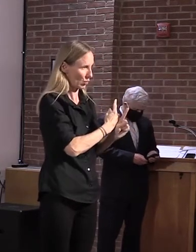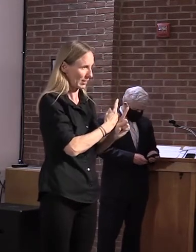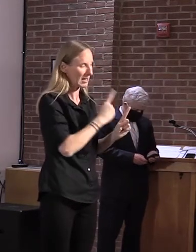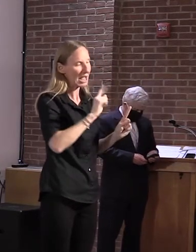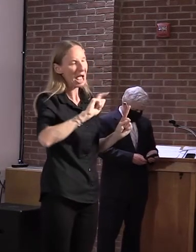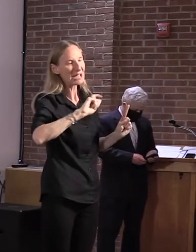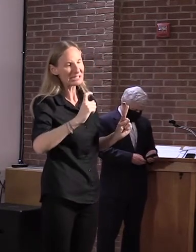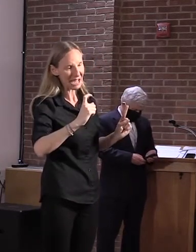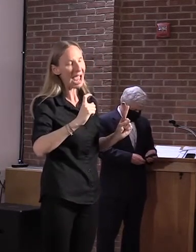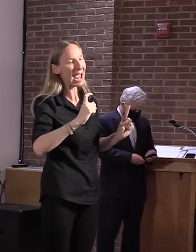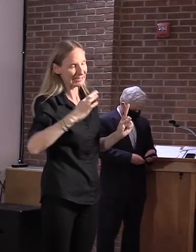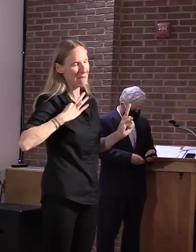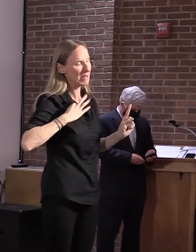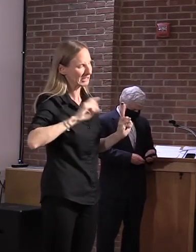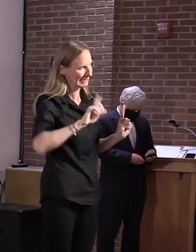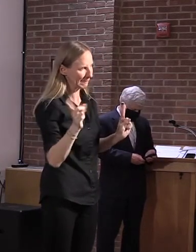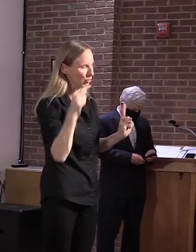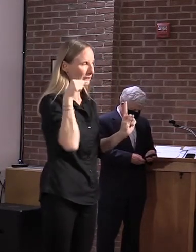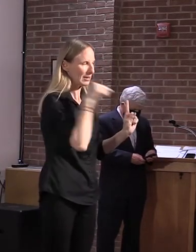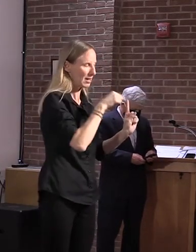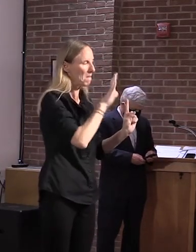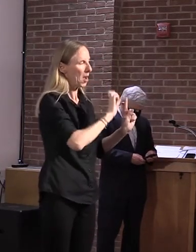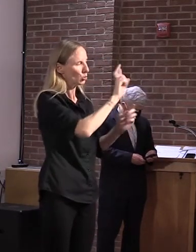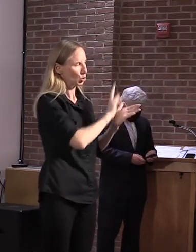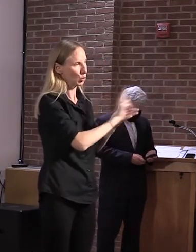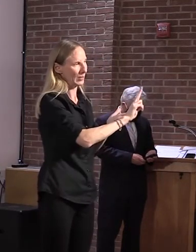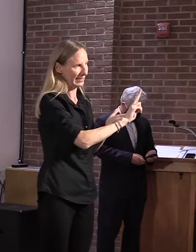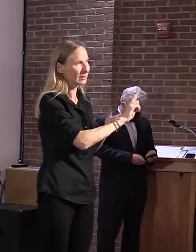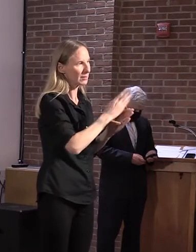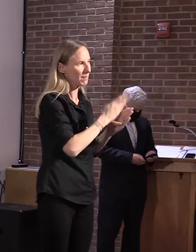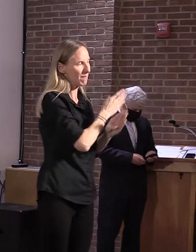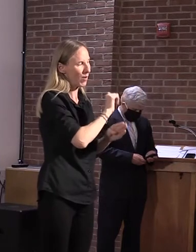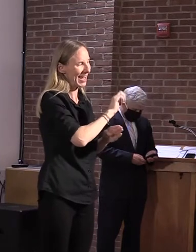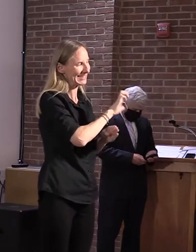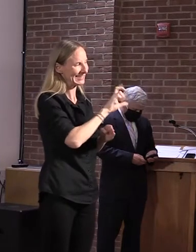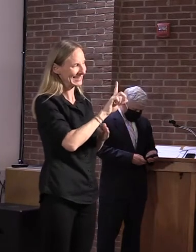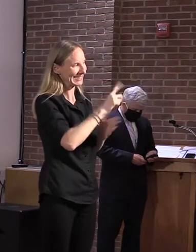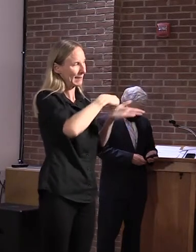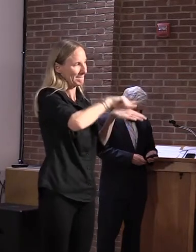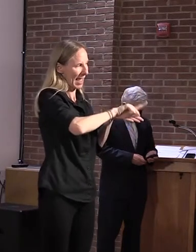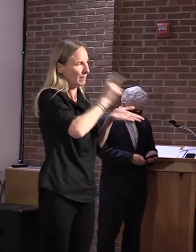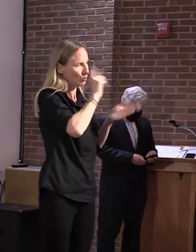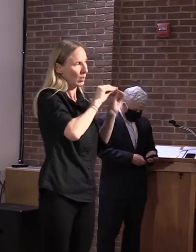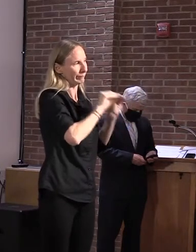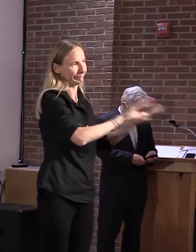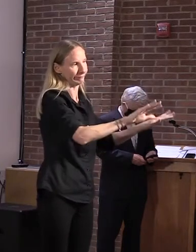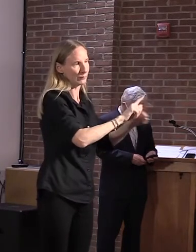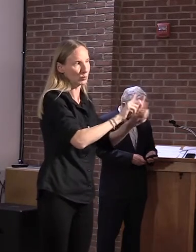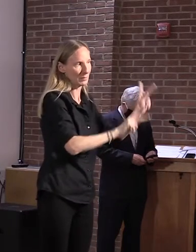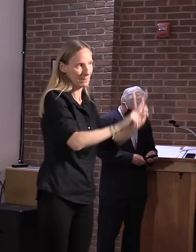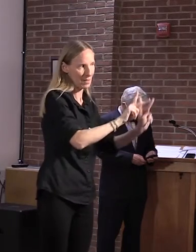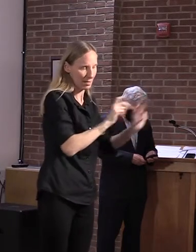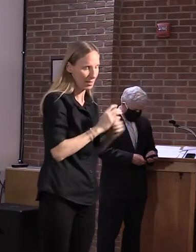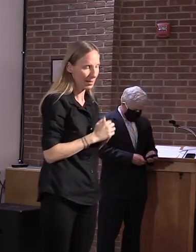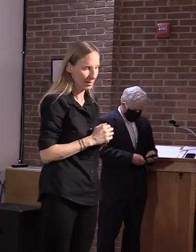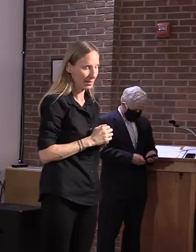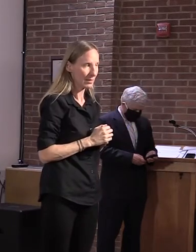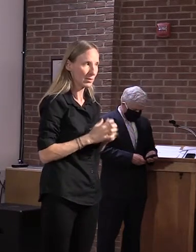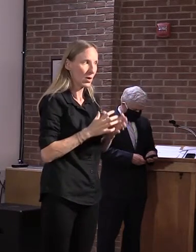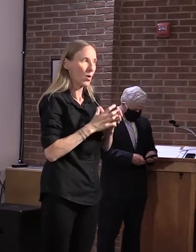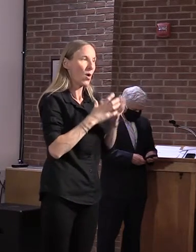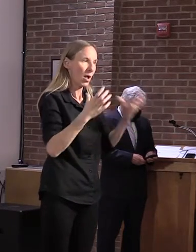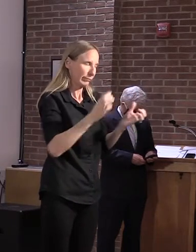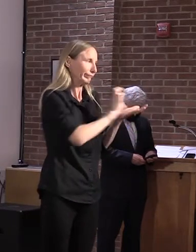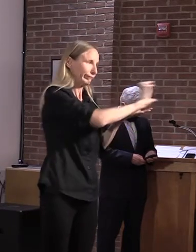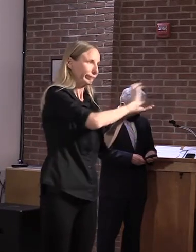to be several weeks or two before ACCG payments can start to get issued. We still have a ways to go and a lot of work to